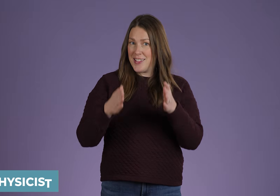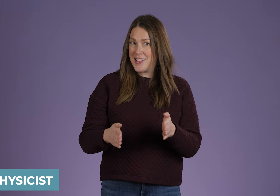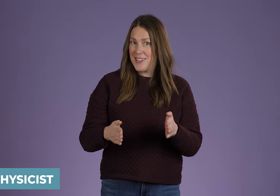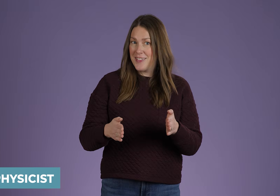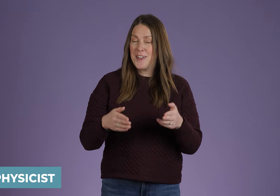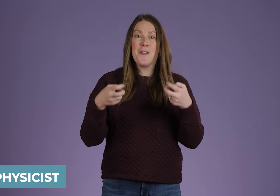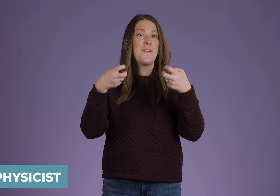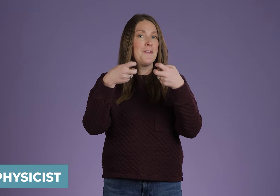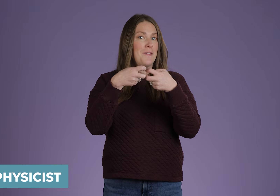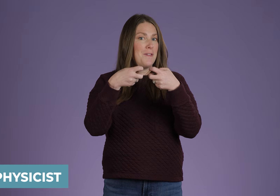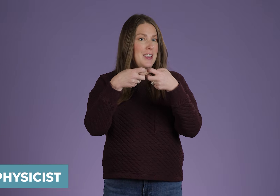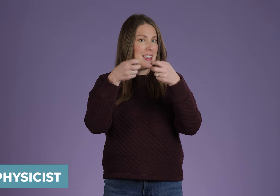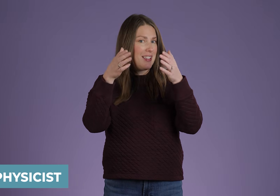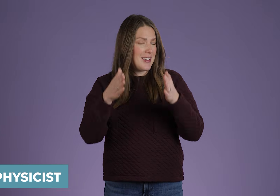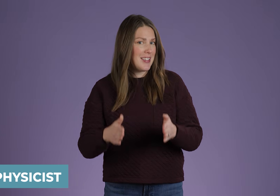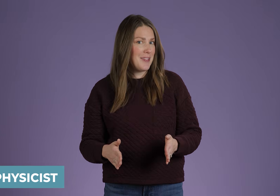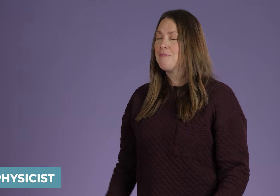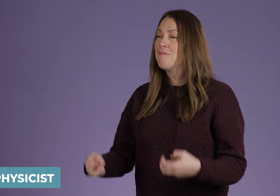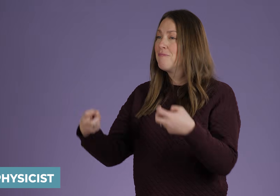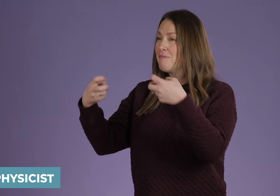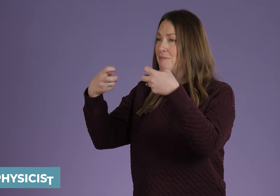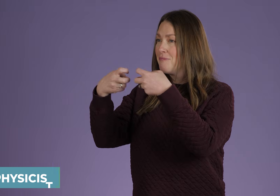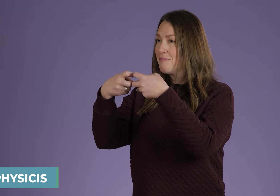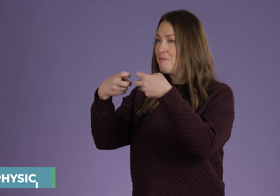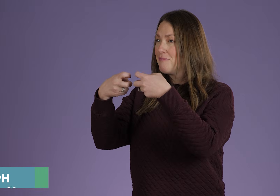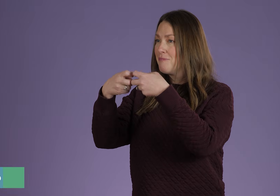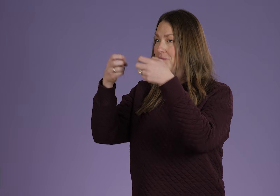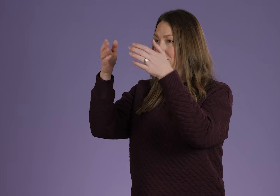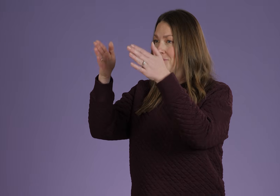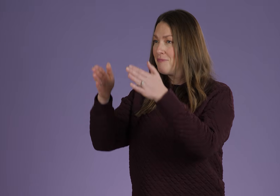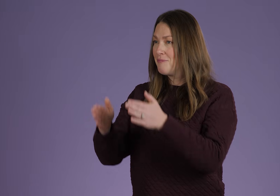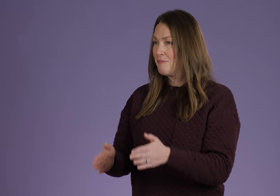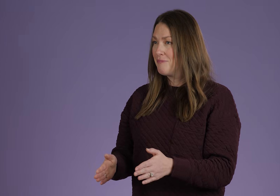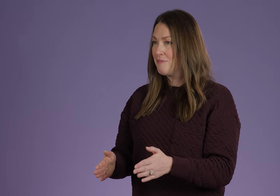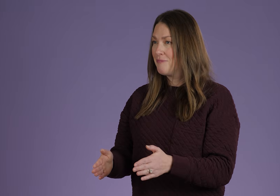Physicist, physicist. Physics, person.